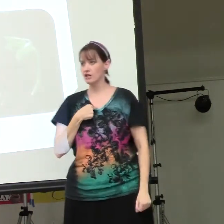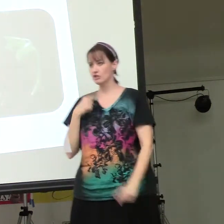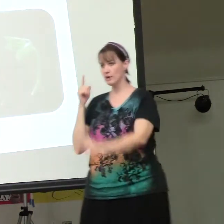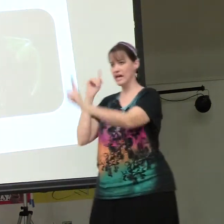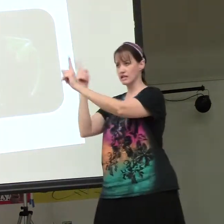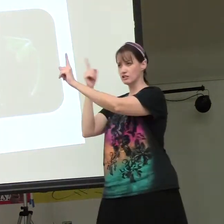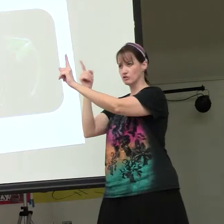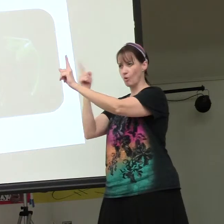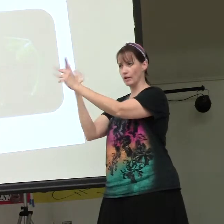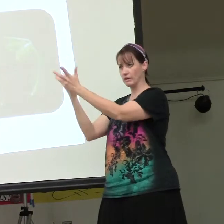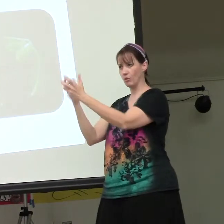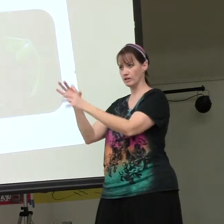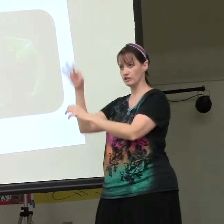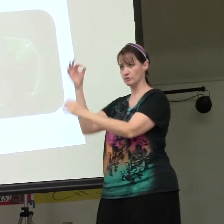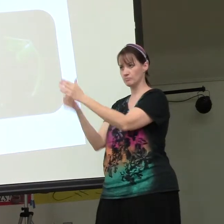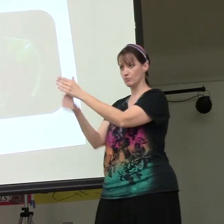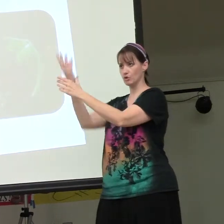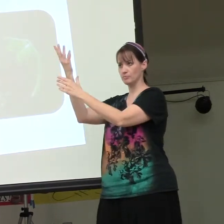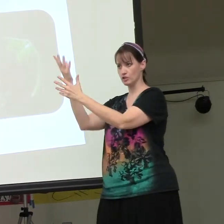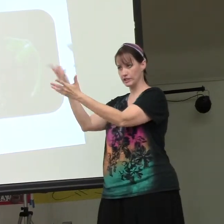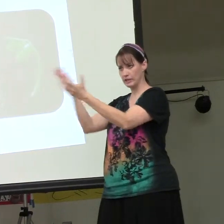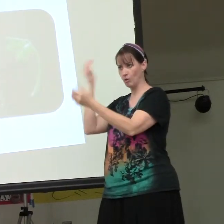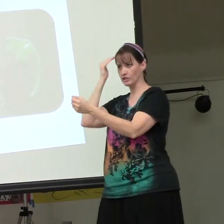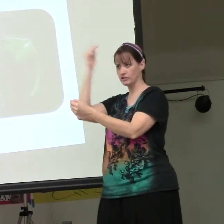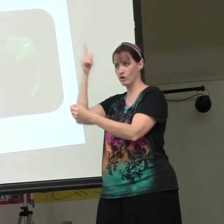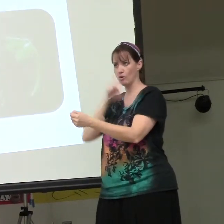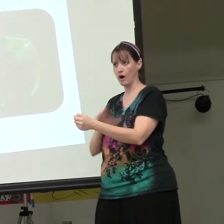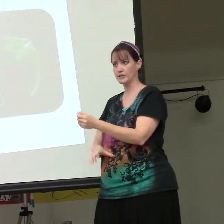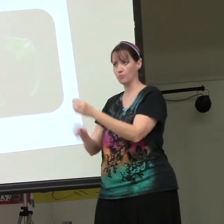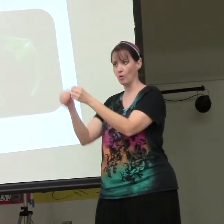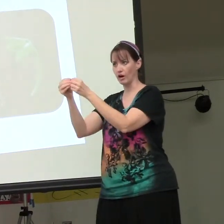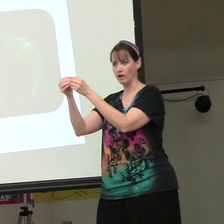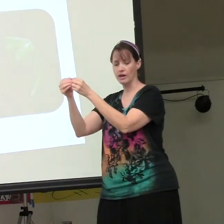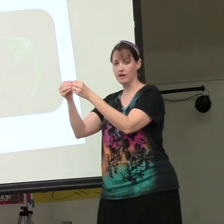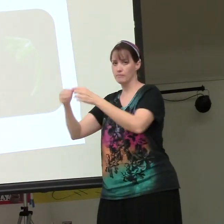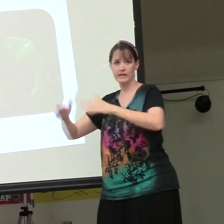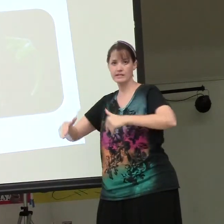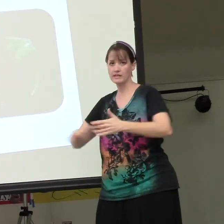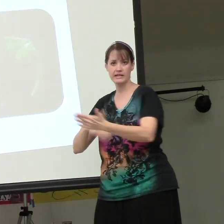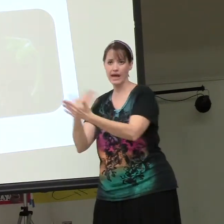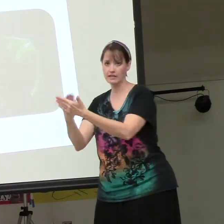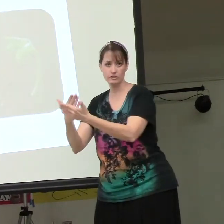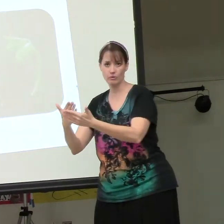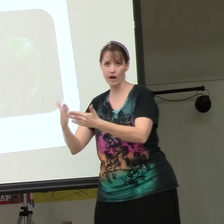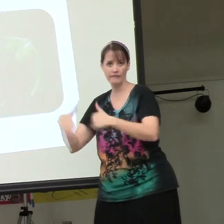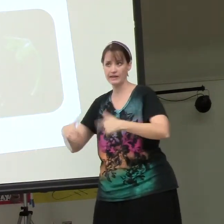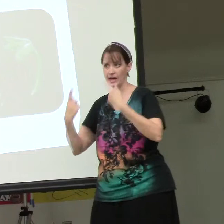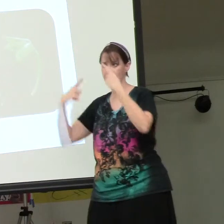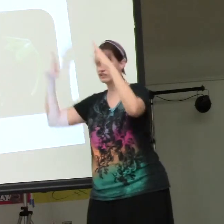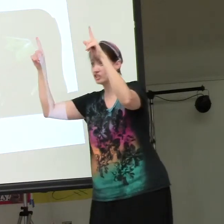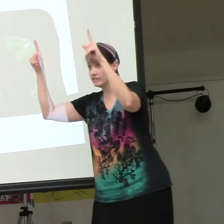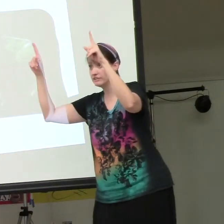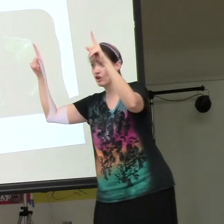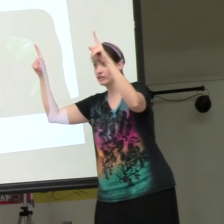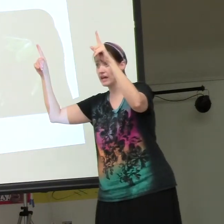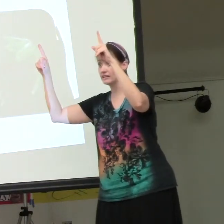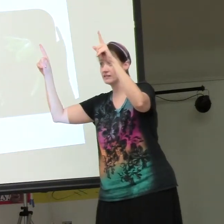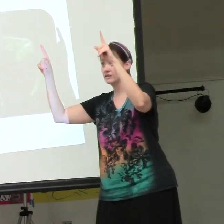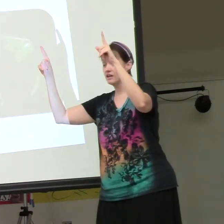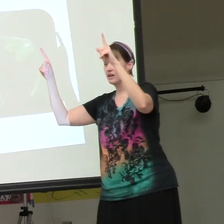So he has this goal. He wants to grow spiritually. He wants to know Christ more. But he says he hasn't arrived. He hasn't achieved it all yet.